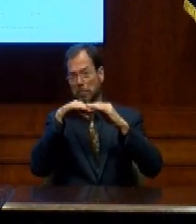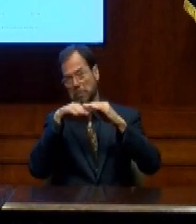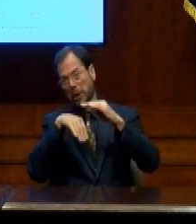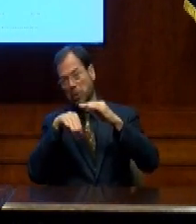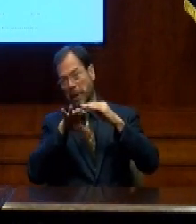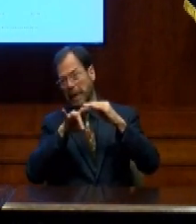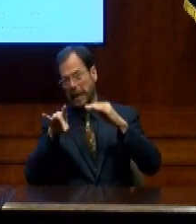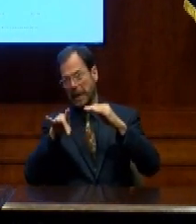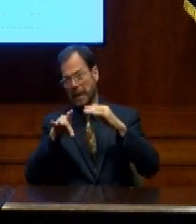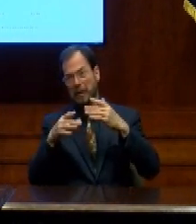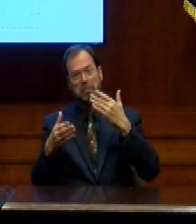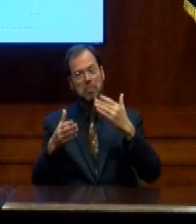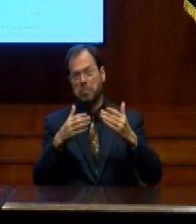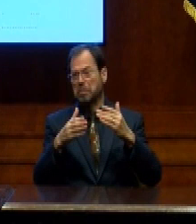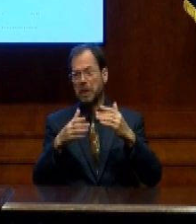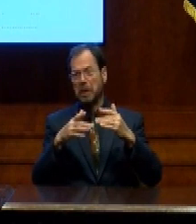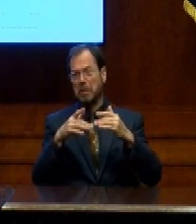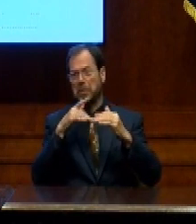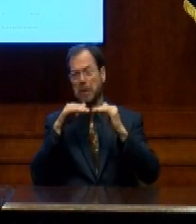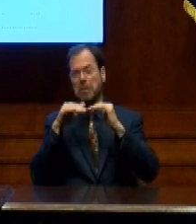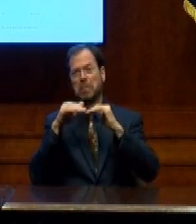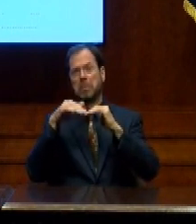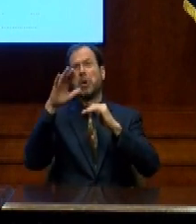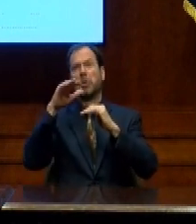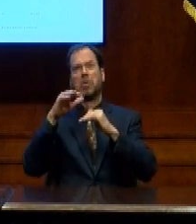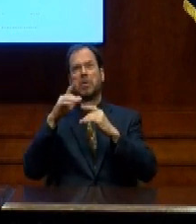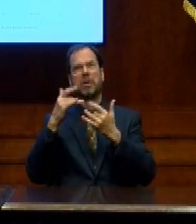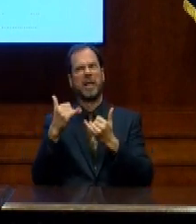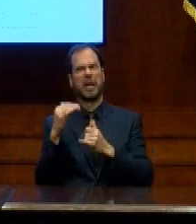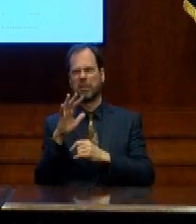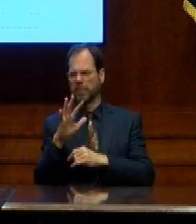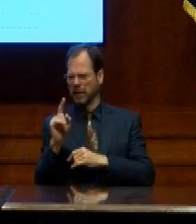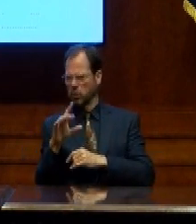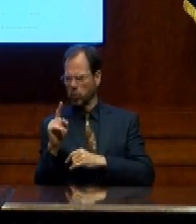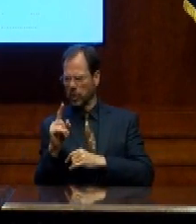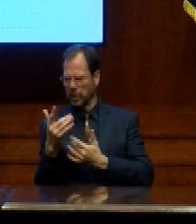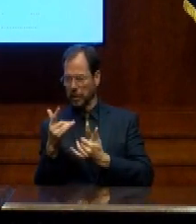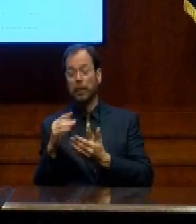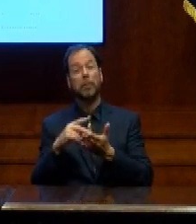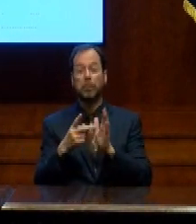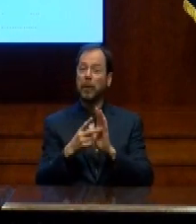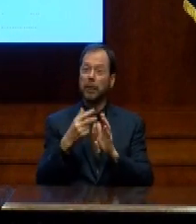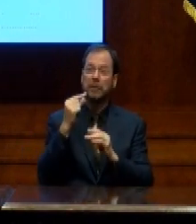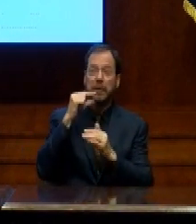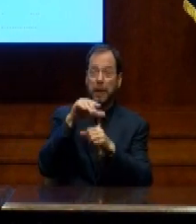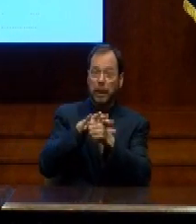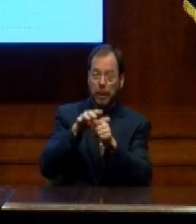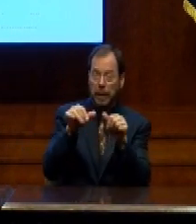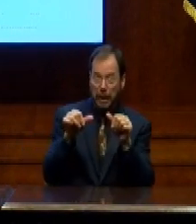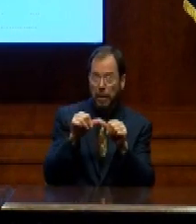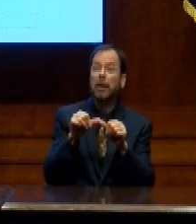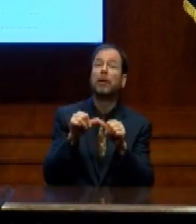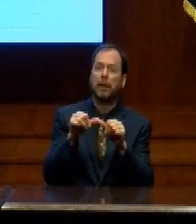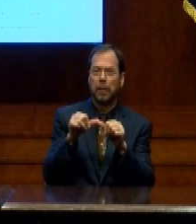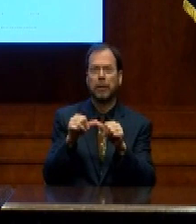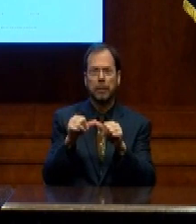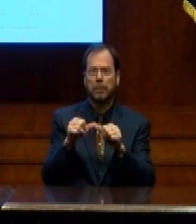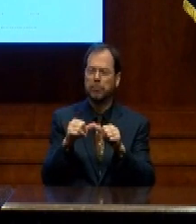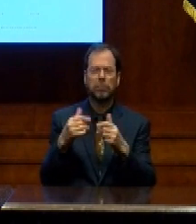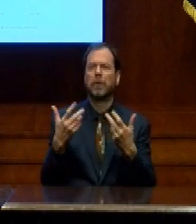below 88 and maybe doesn't go much above where it is right now, 51, that means that Bexar County truly will